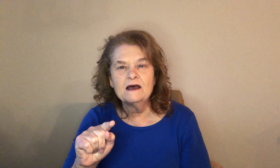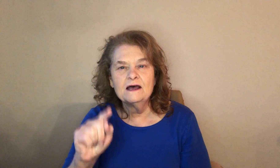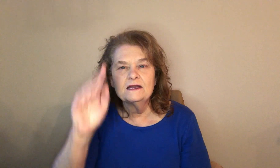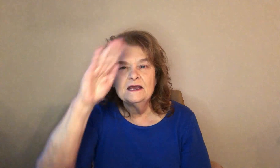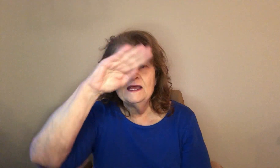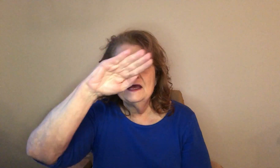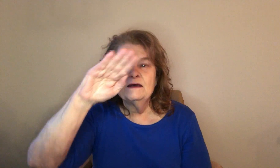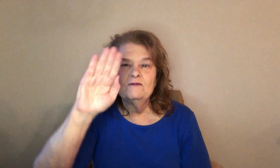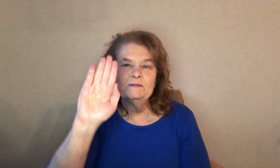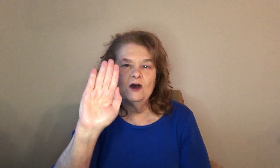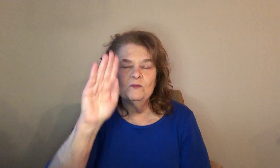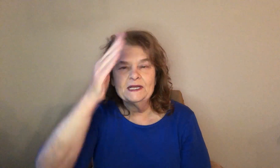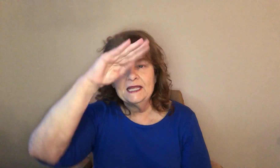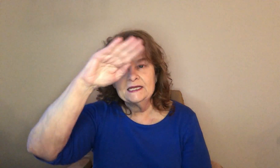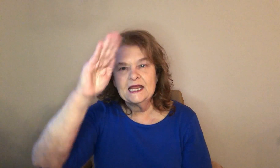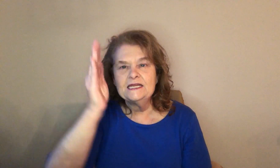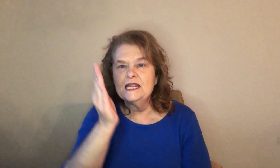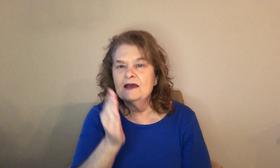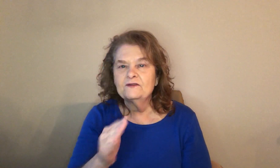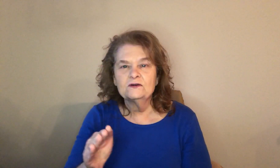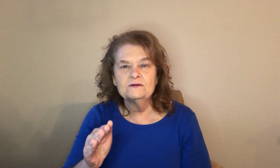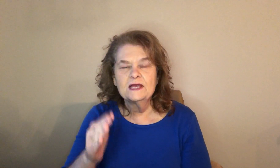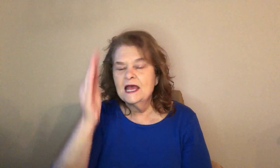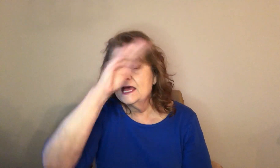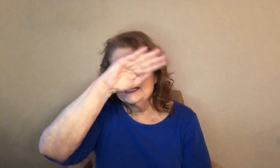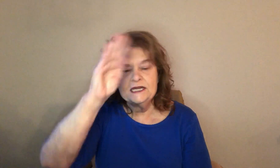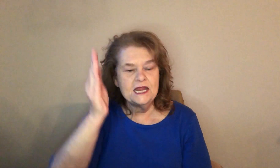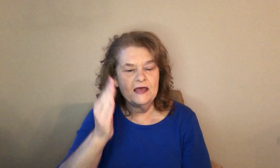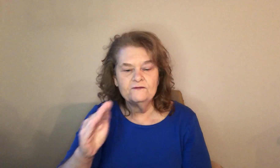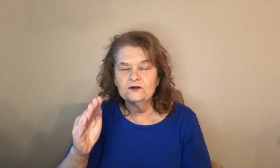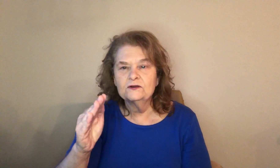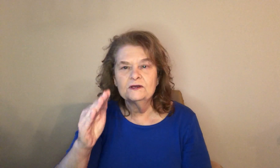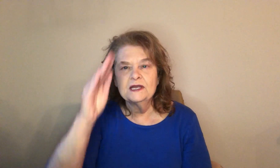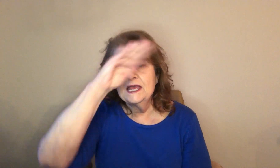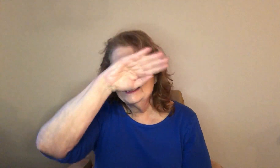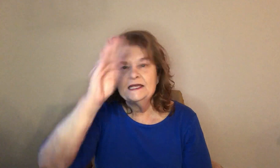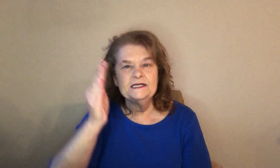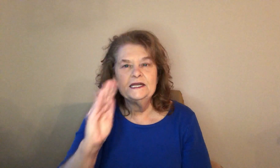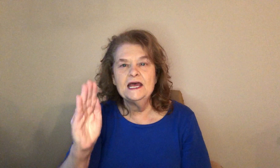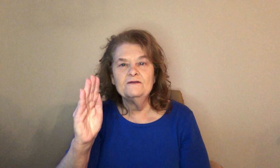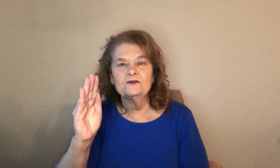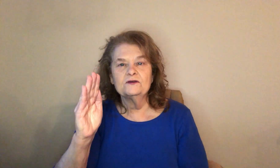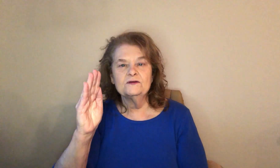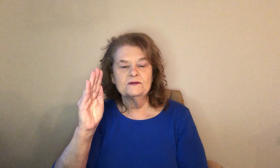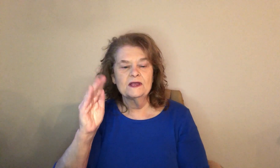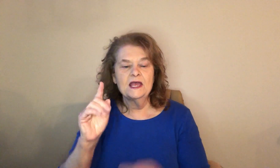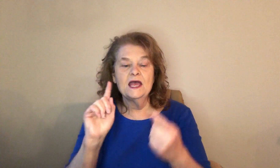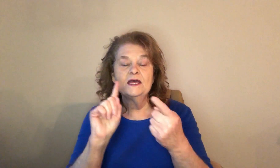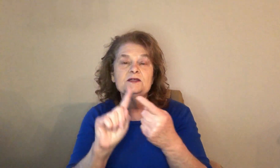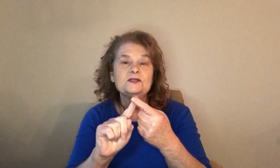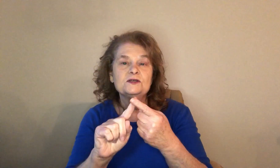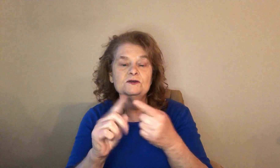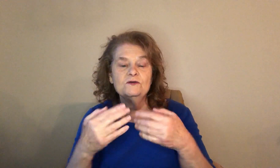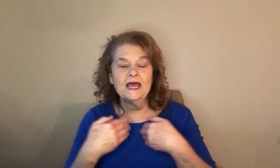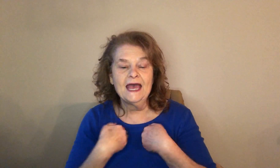dot with my open hand. Never. Never. Never to